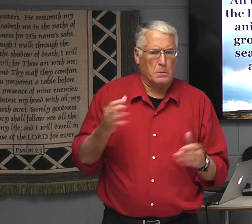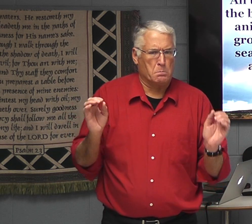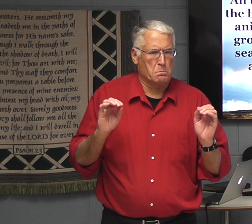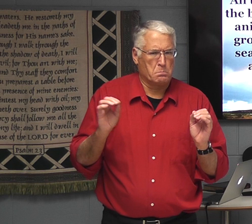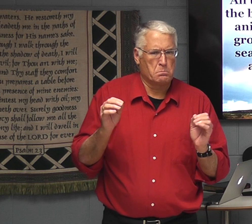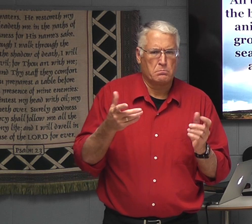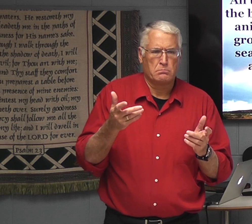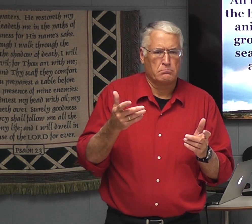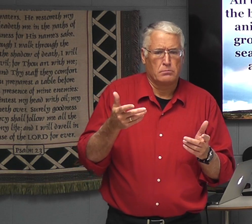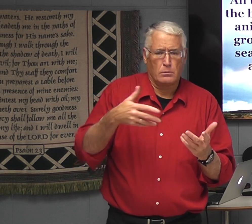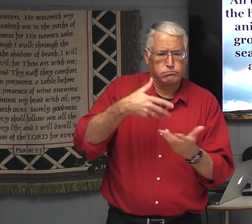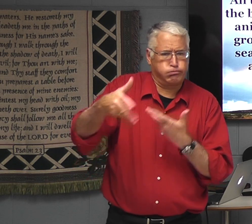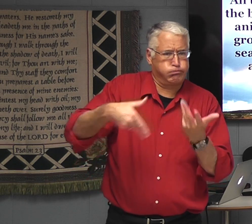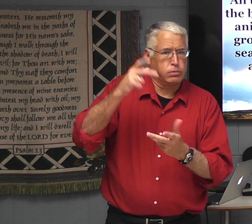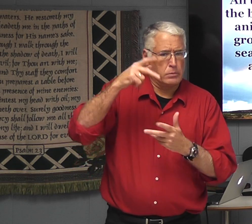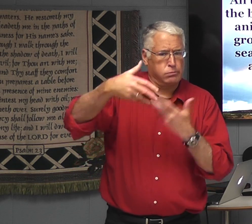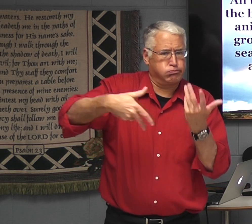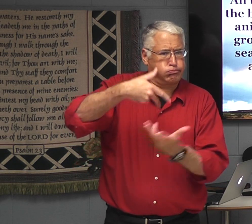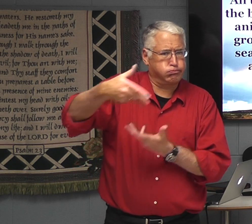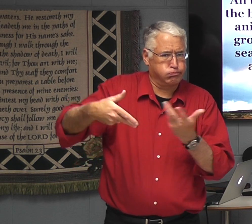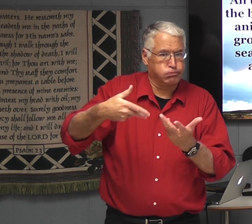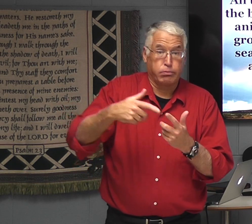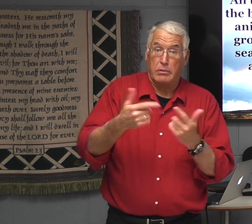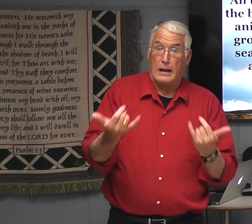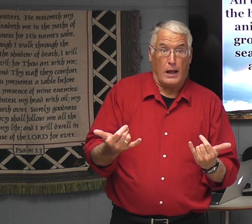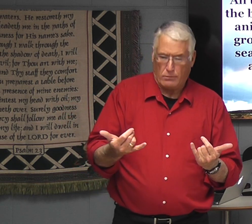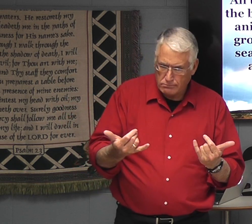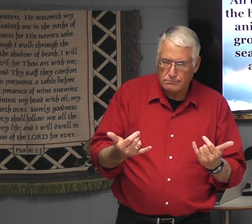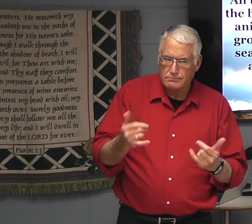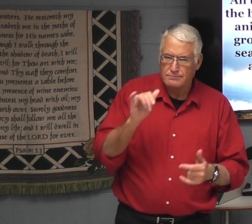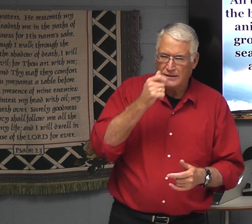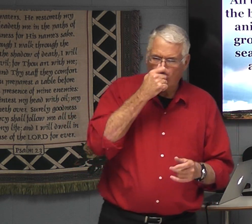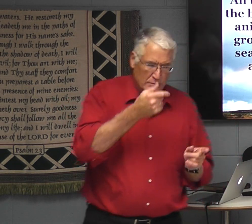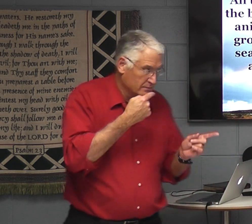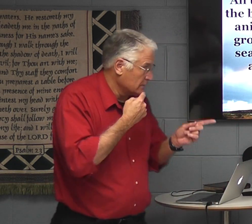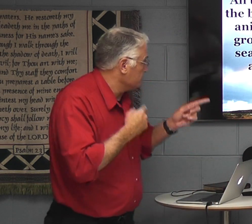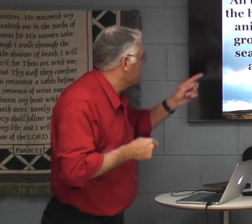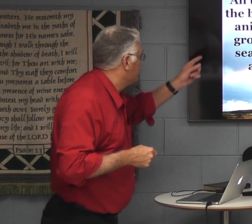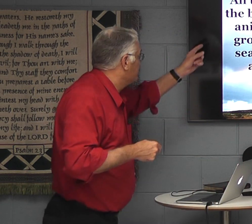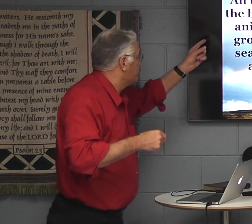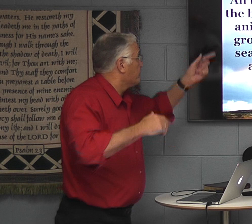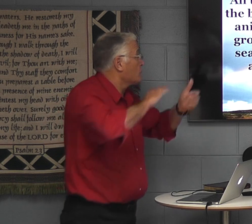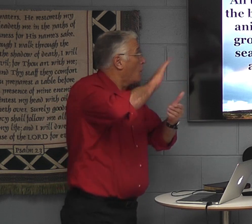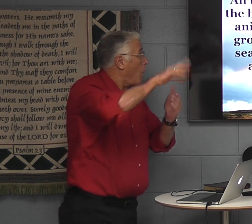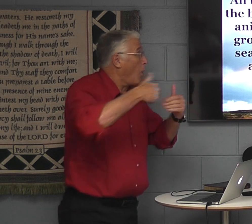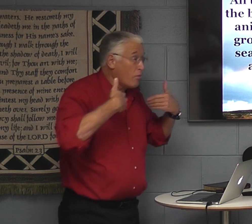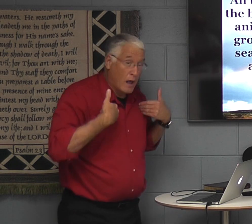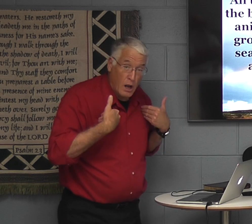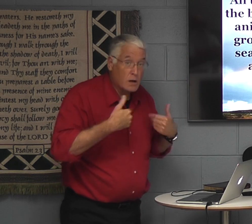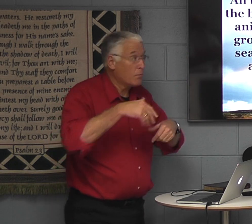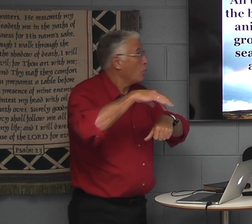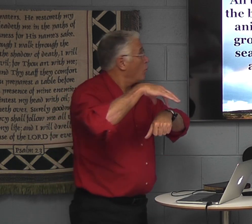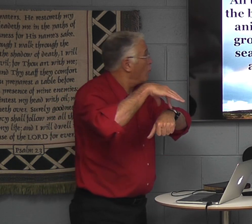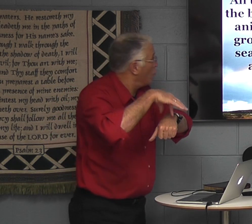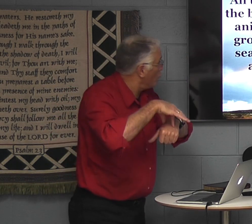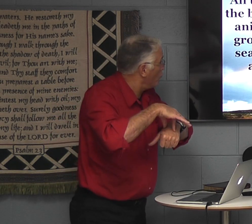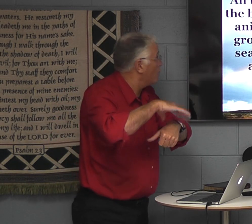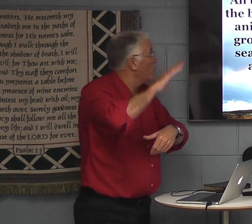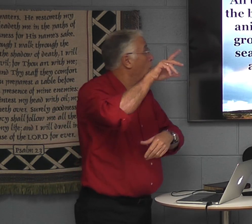afraid of man. They were not enemies. They all socialized. But now, this is really interesting. It says, all of the animals of the